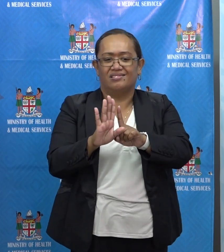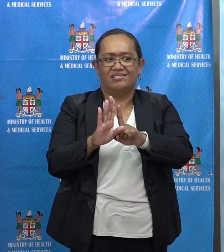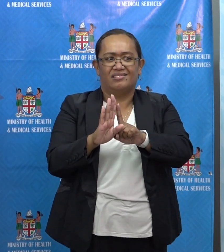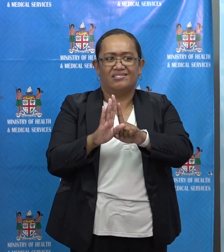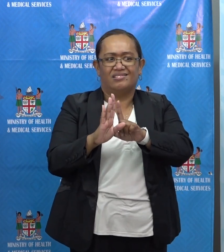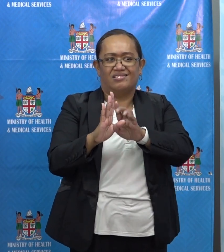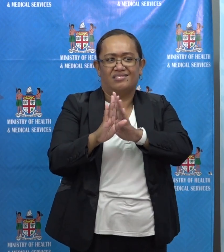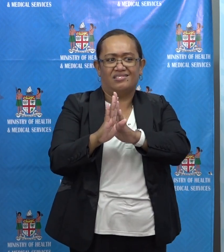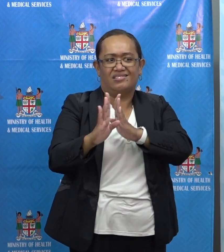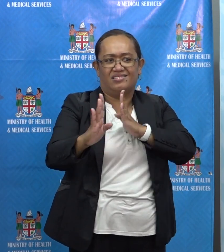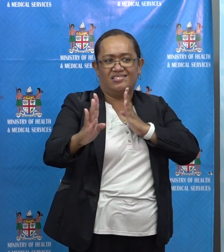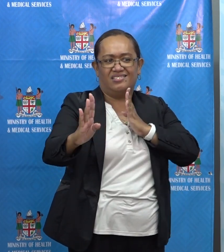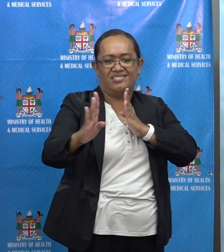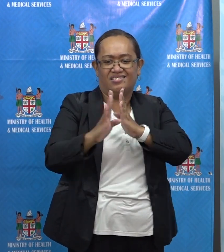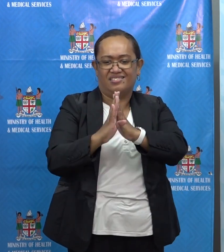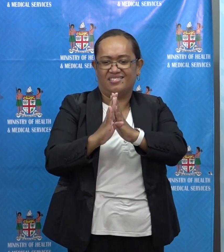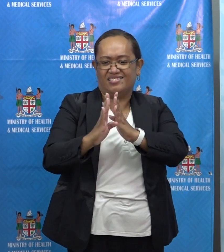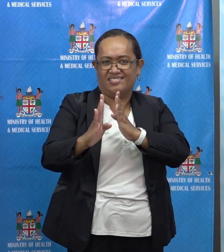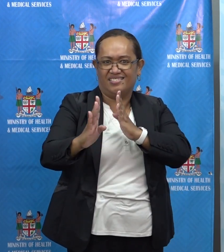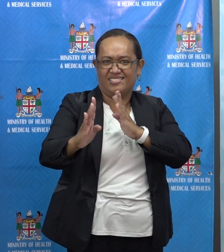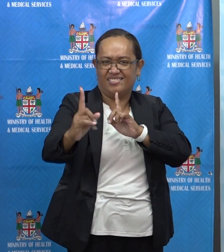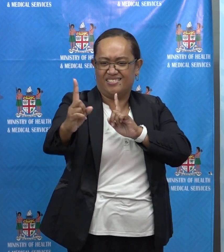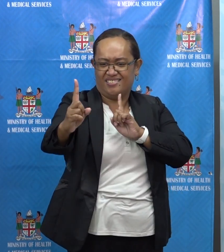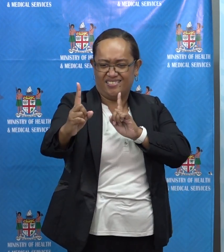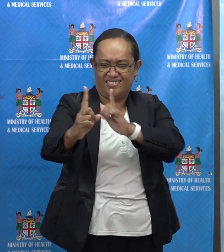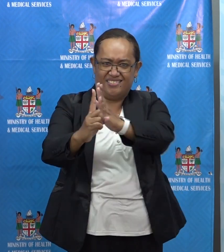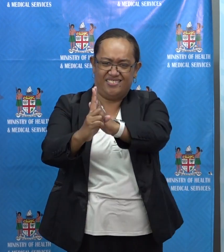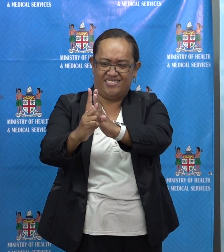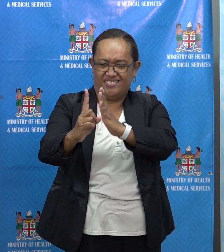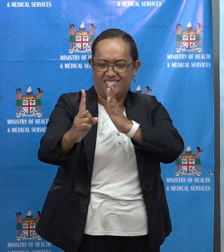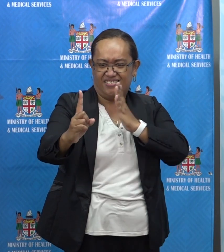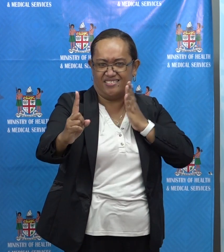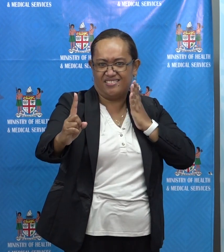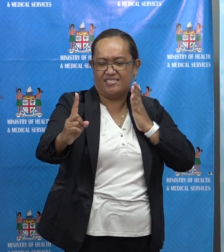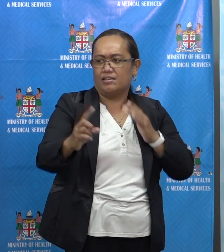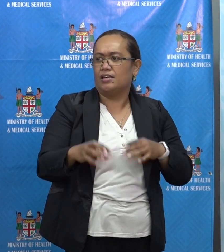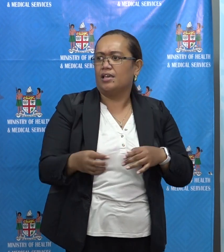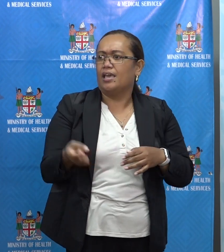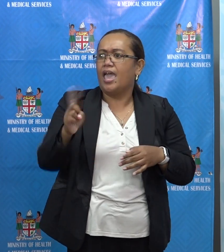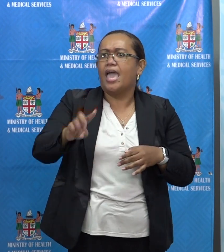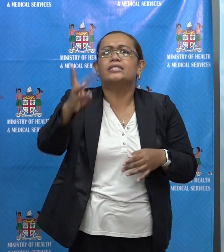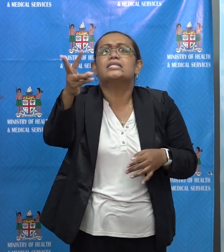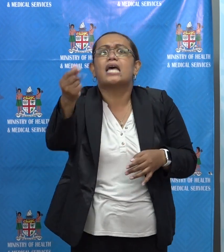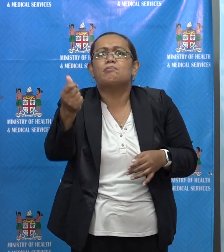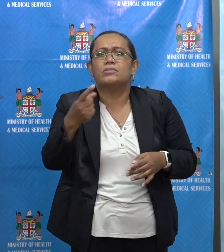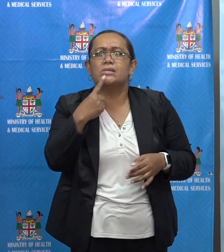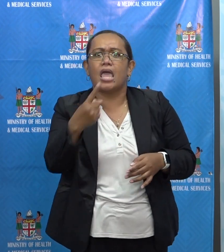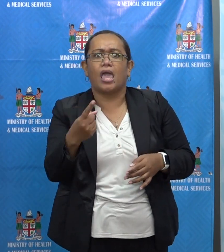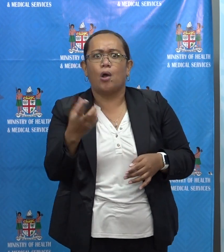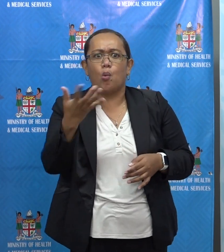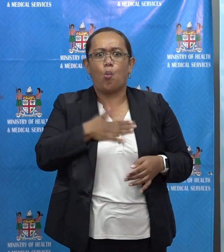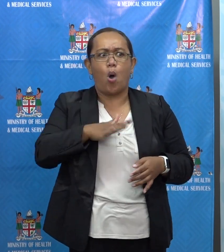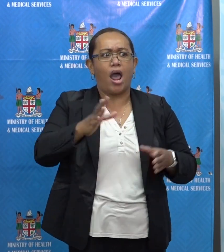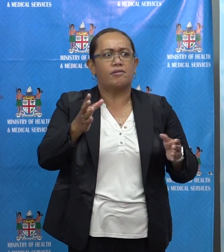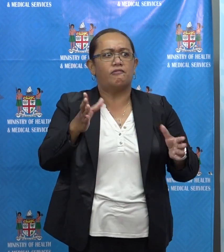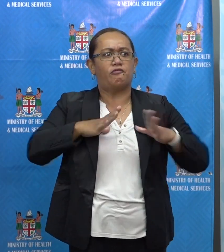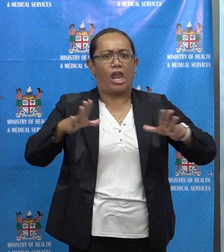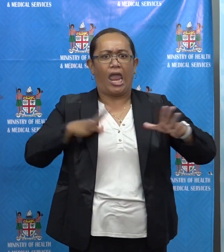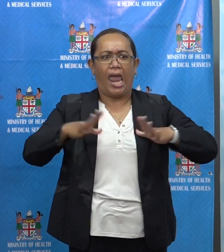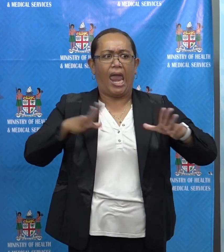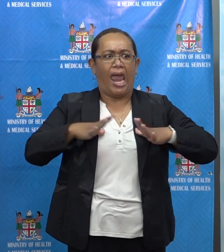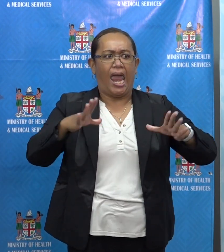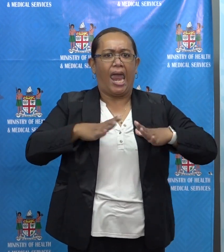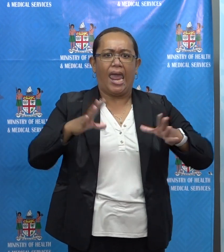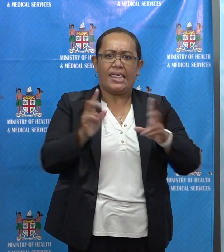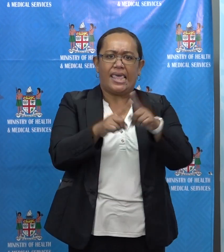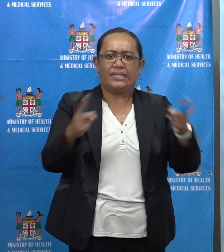approaches to provide such basic items free to citizens who cannot afford, especially